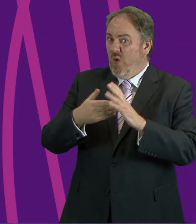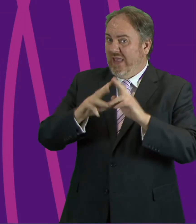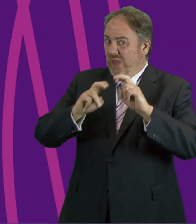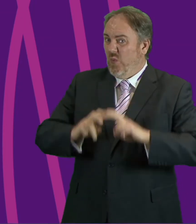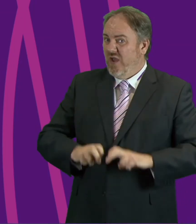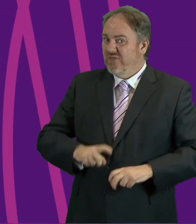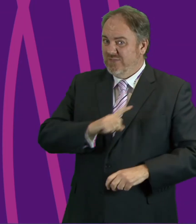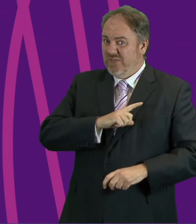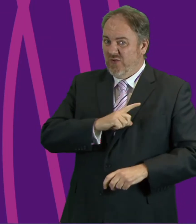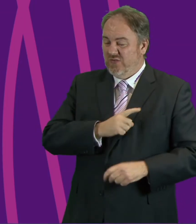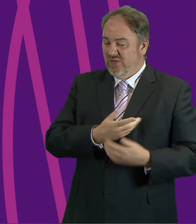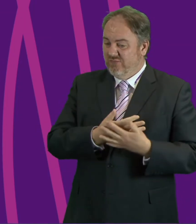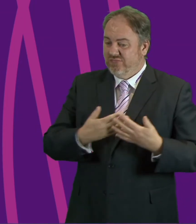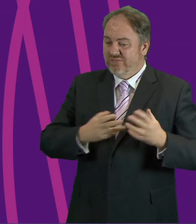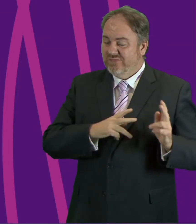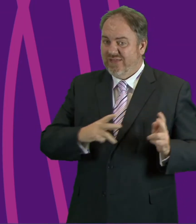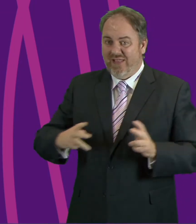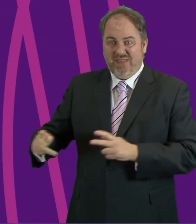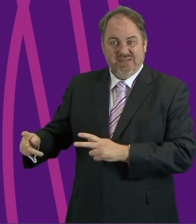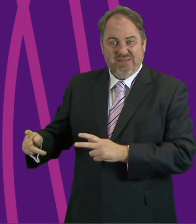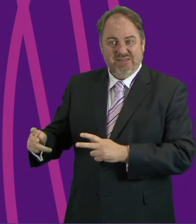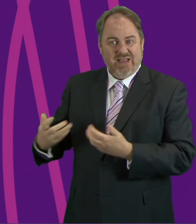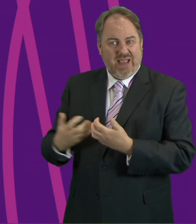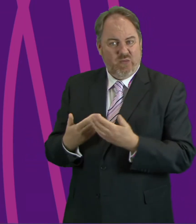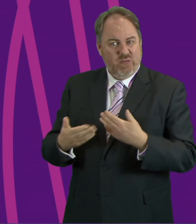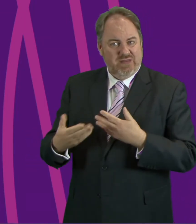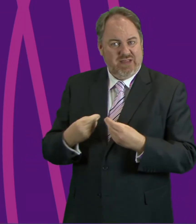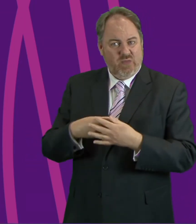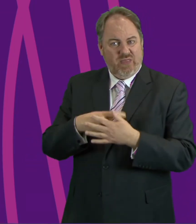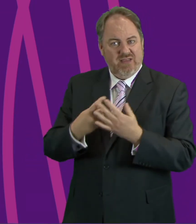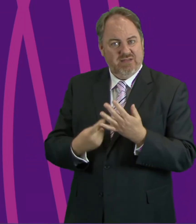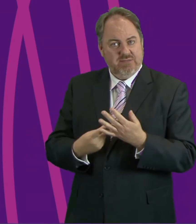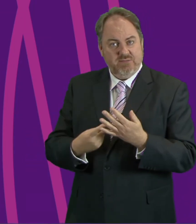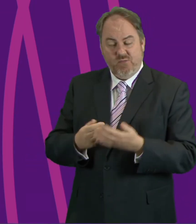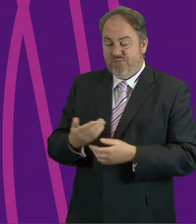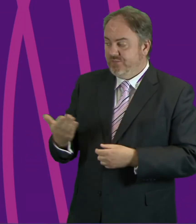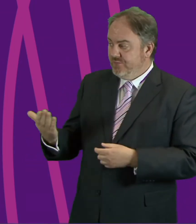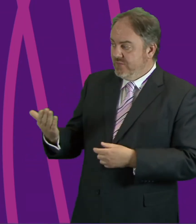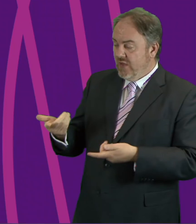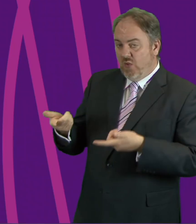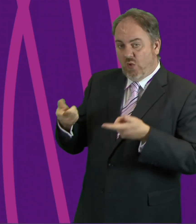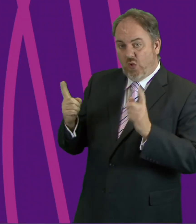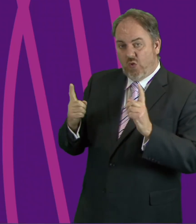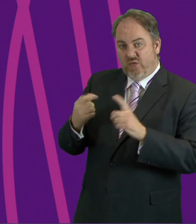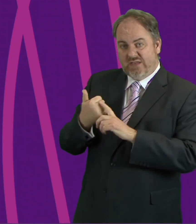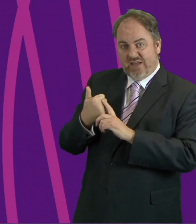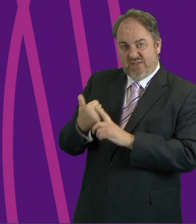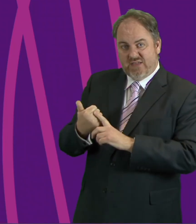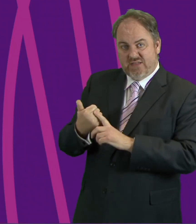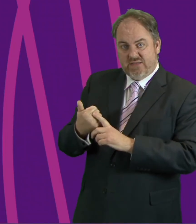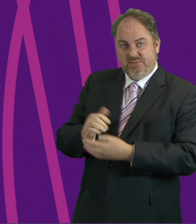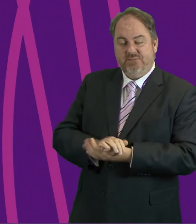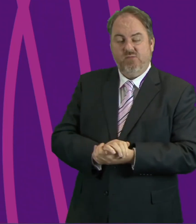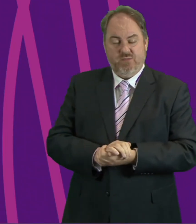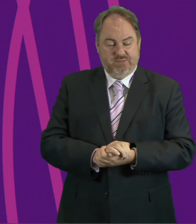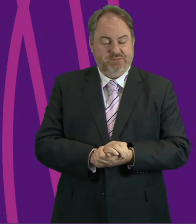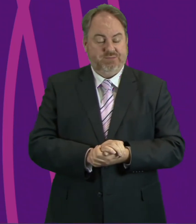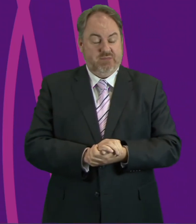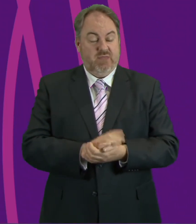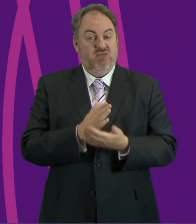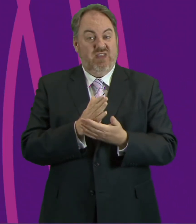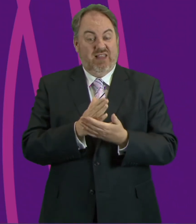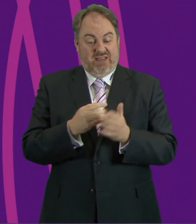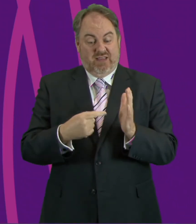process? The Lord Advocate. Yes, and the Charter which I've